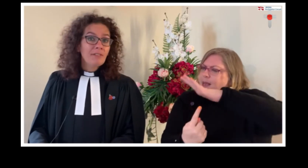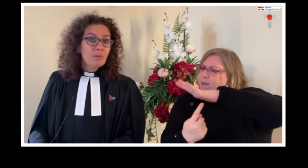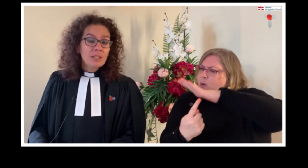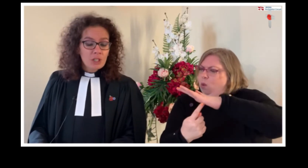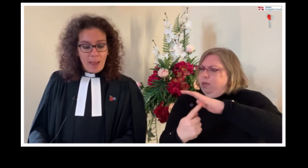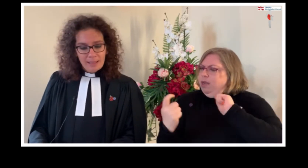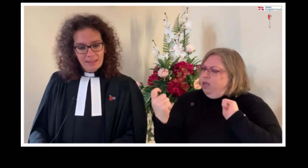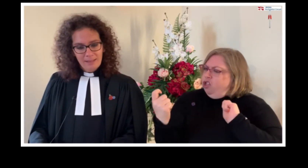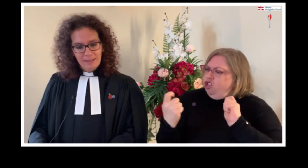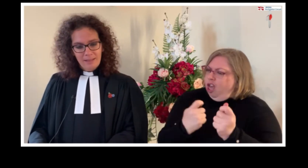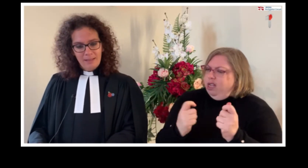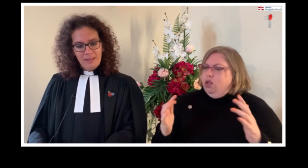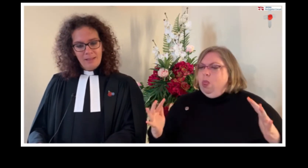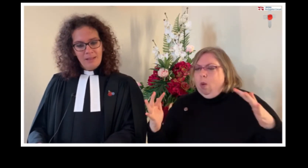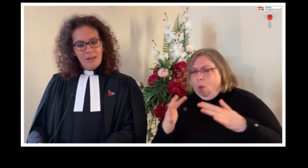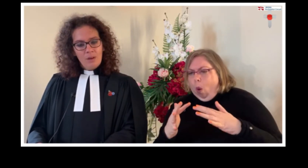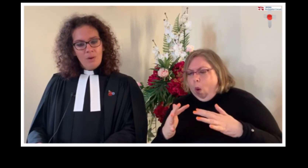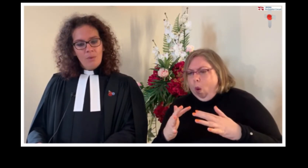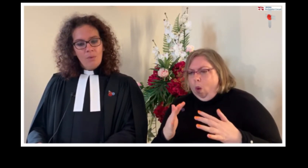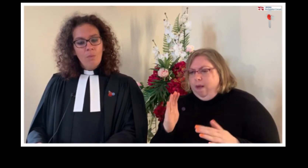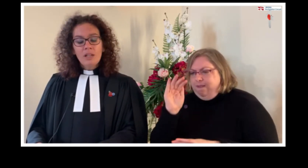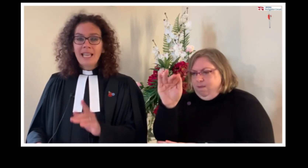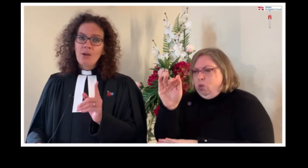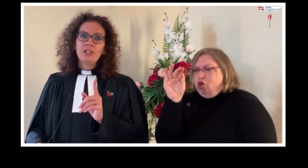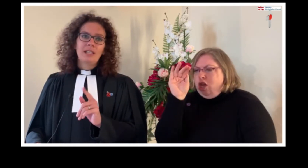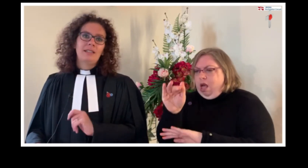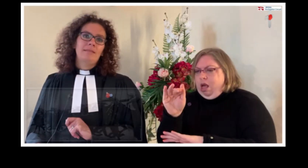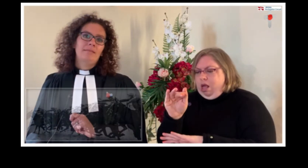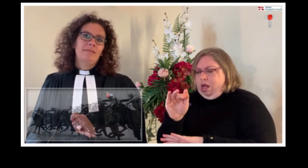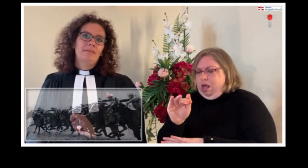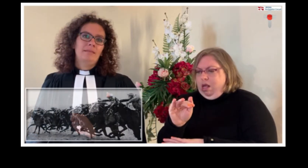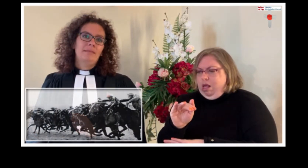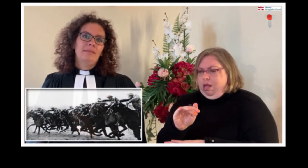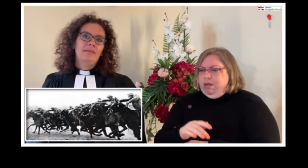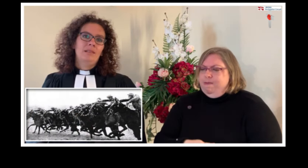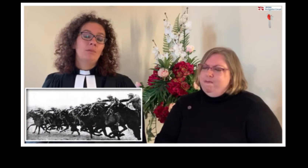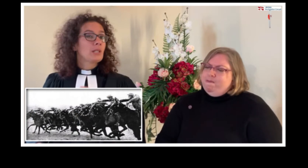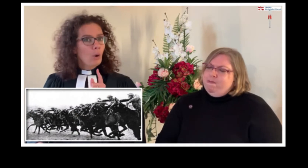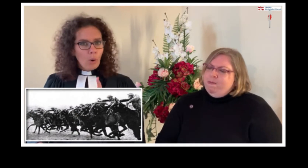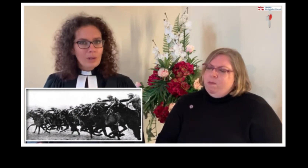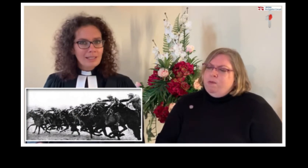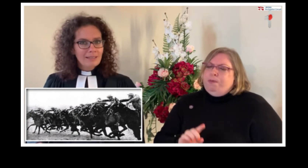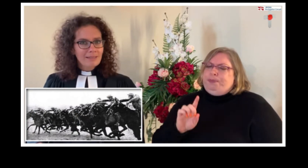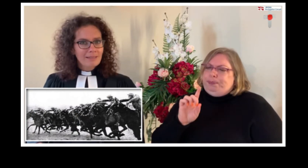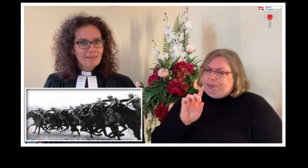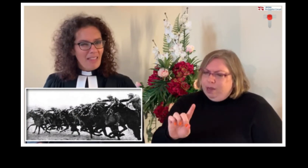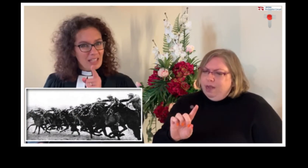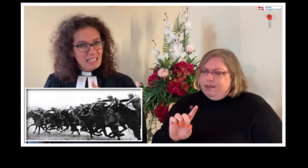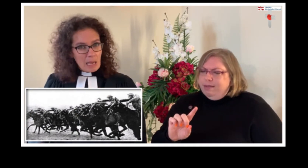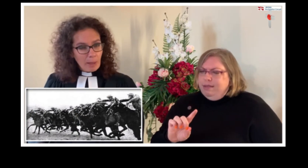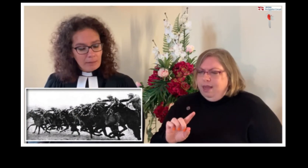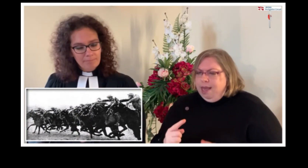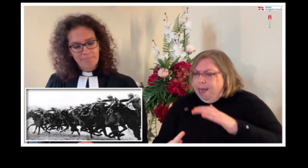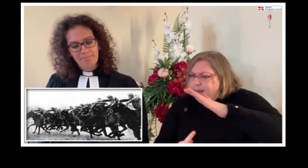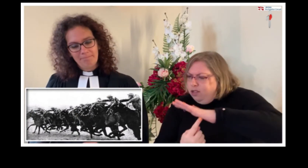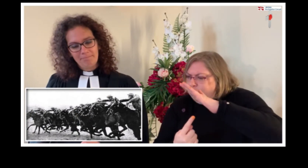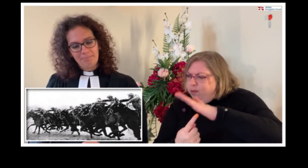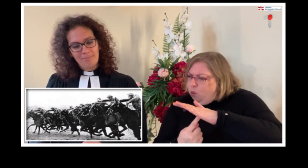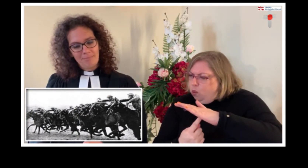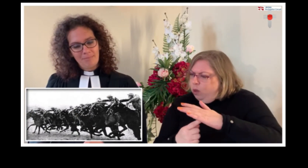Even the rifle was suspect. What counted was the horse and the sabre.